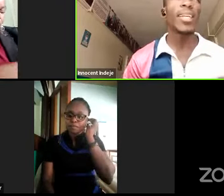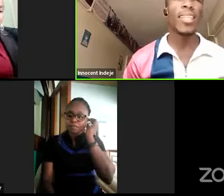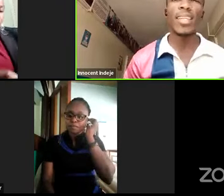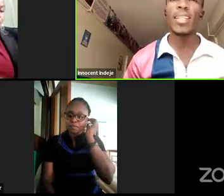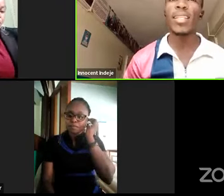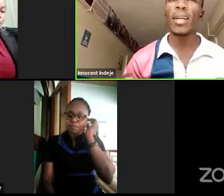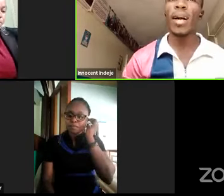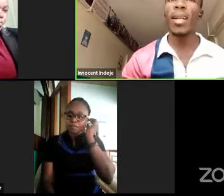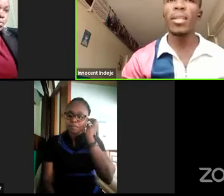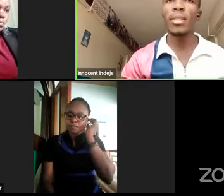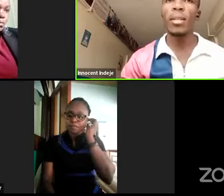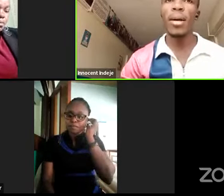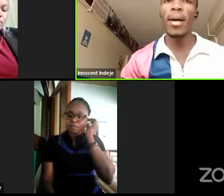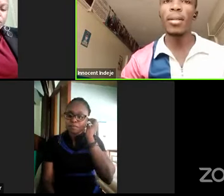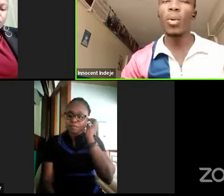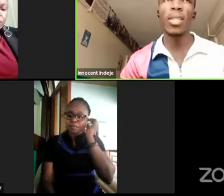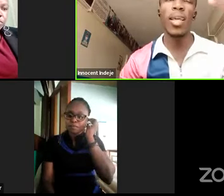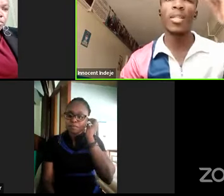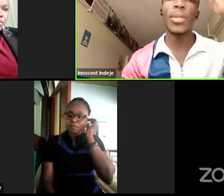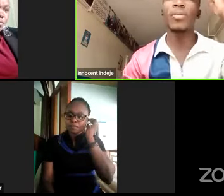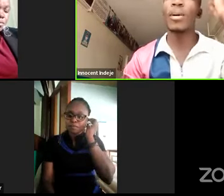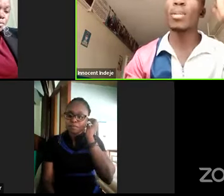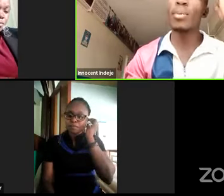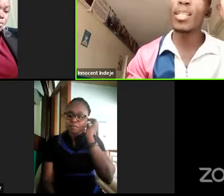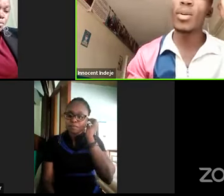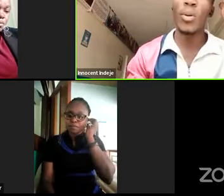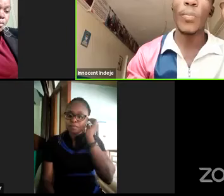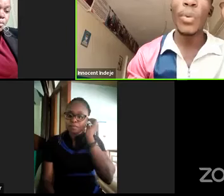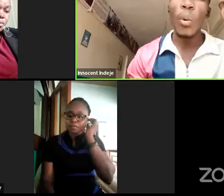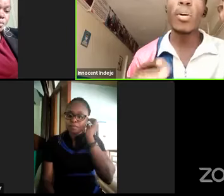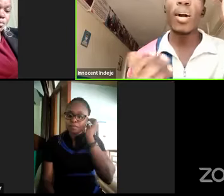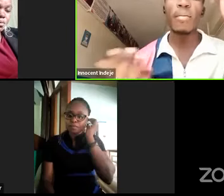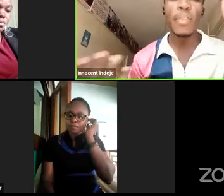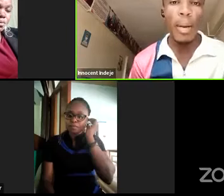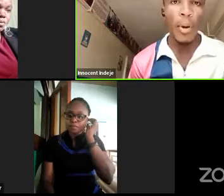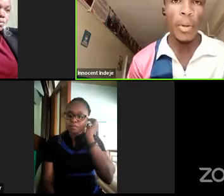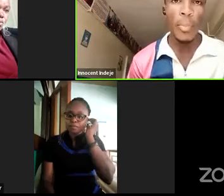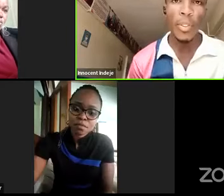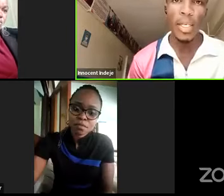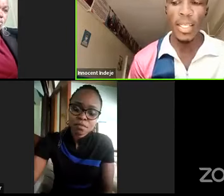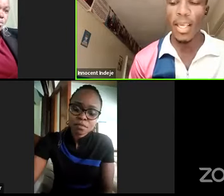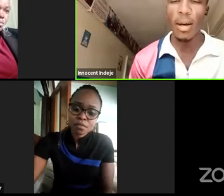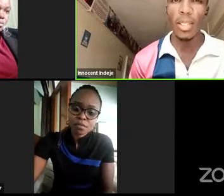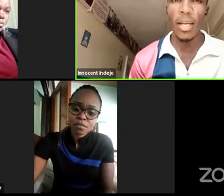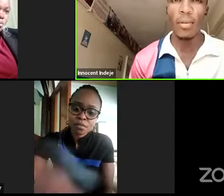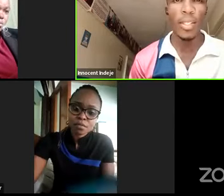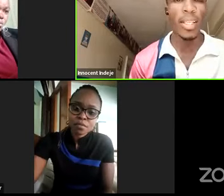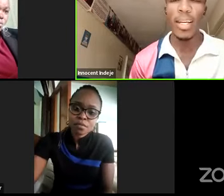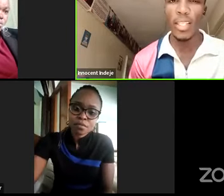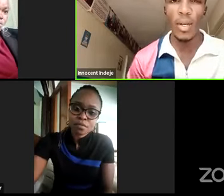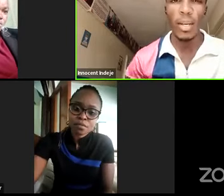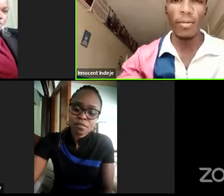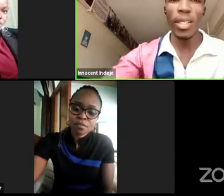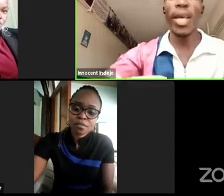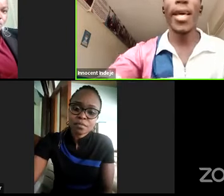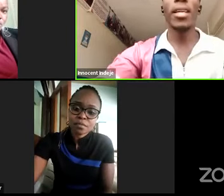another thing that looks at the aspect of accountability also. When you're having employment opportunities at the county level, at the national level, and